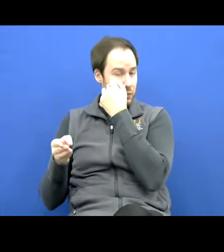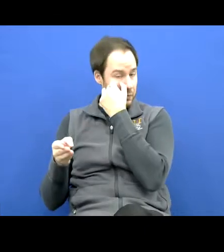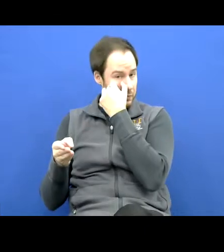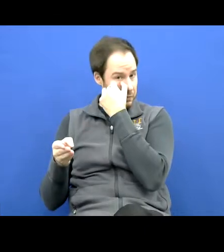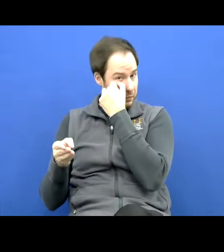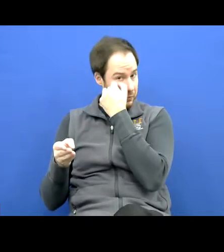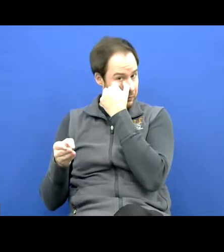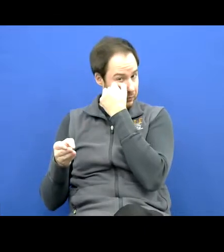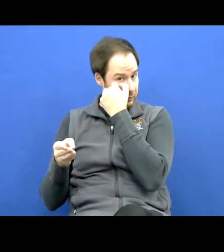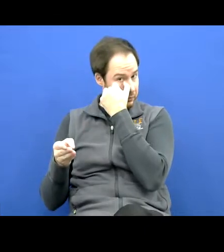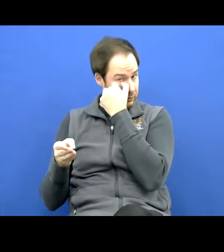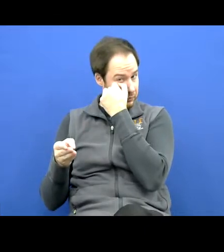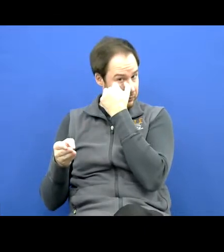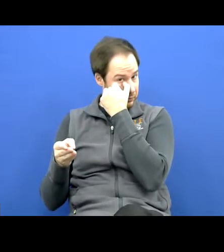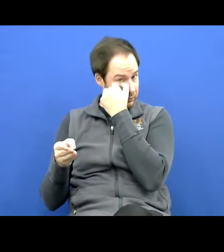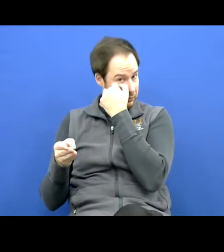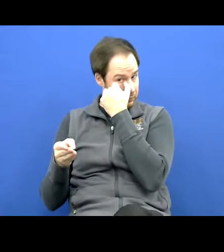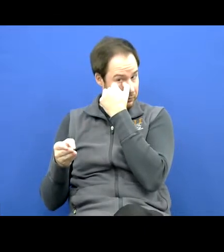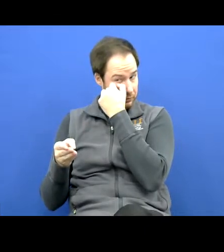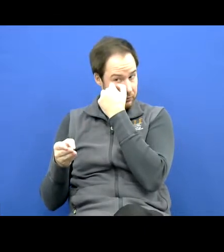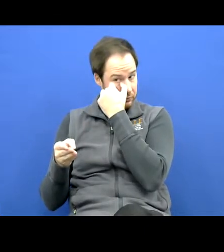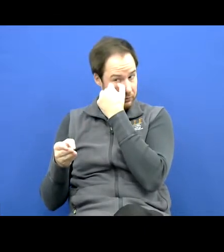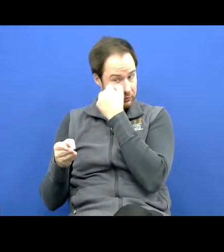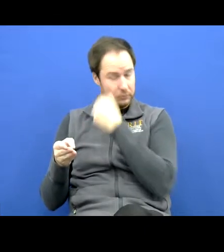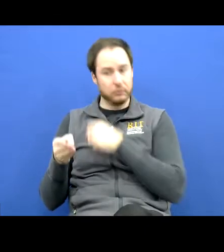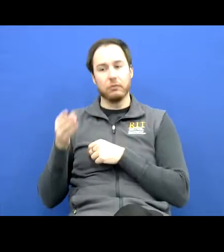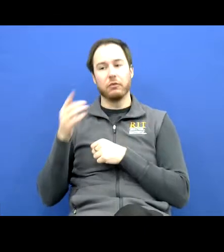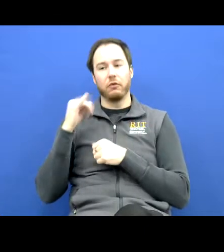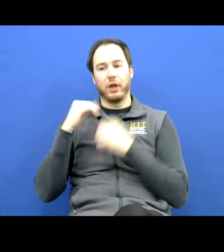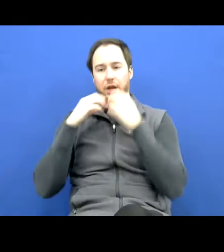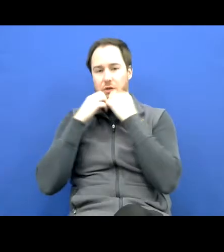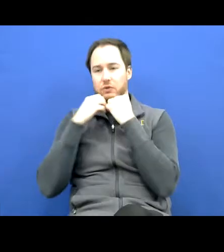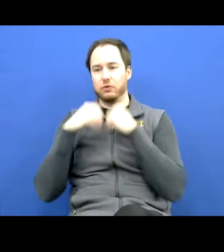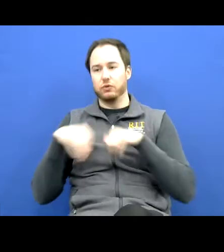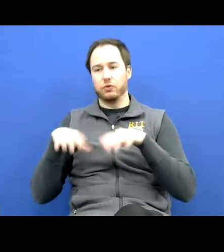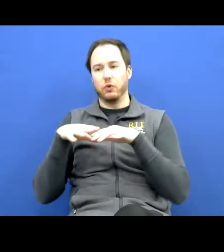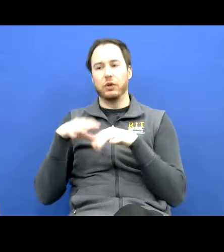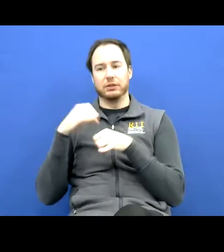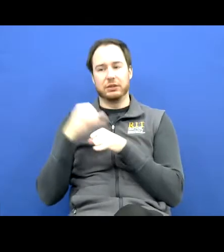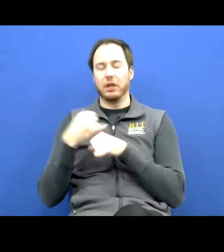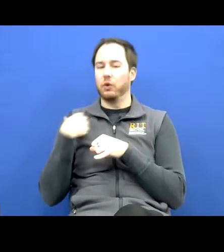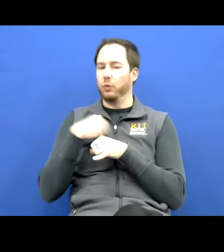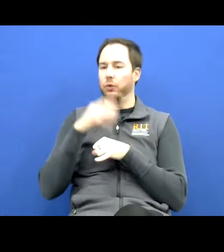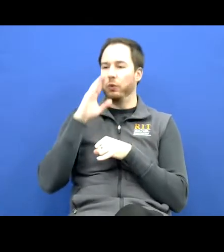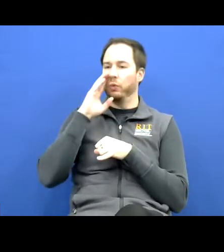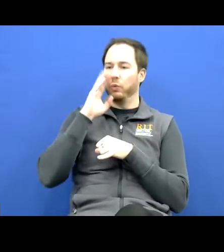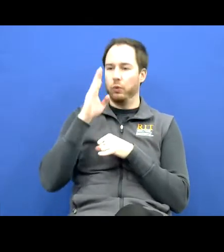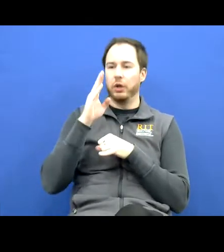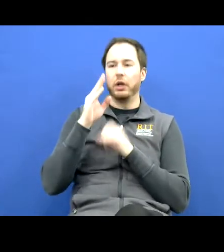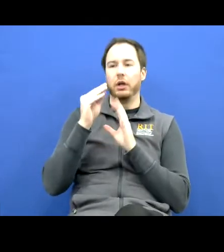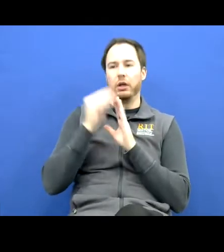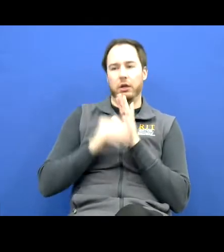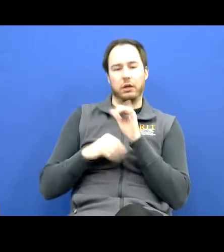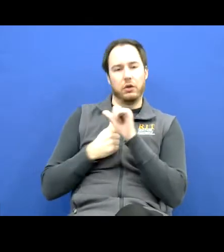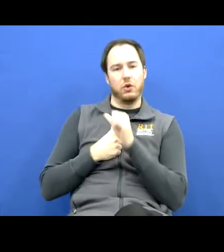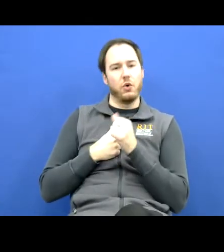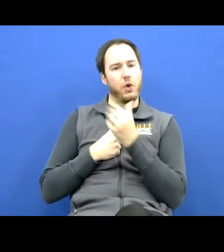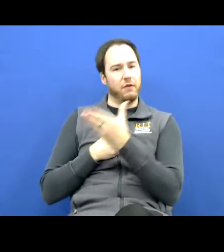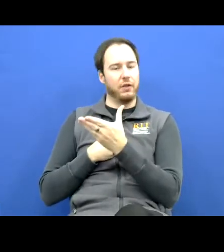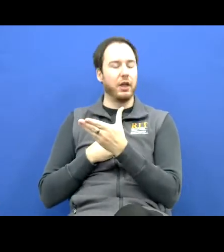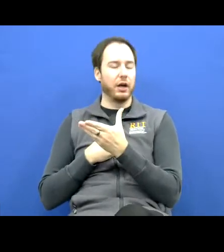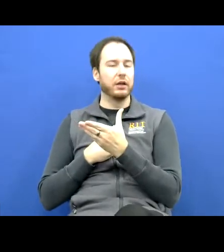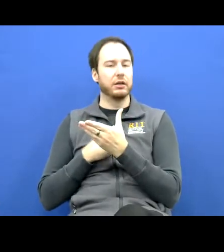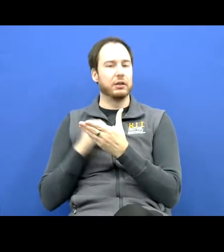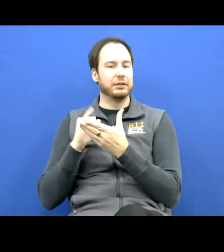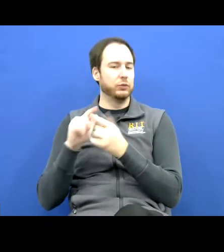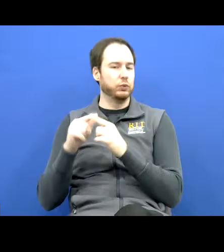opportunity to pursue them with for the historic sites, we would go after that. And as we did